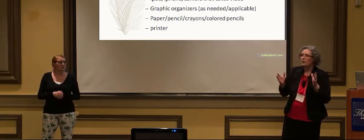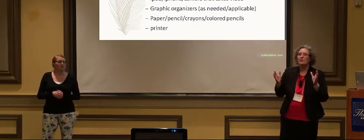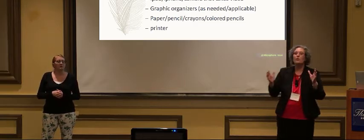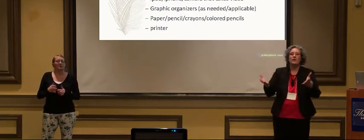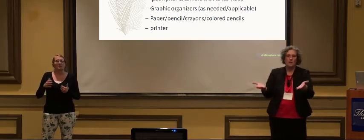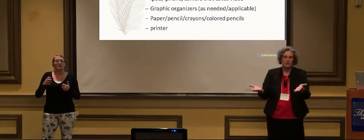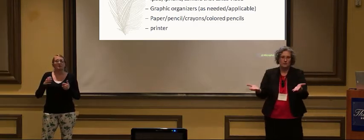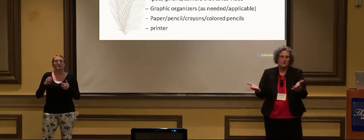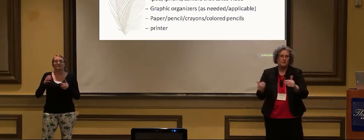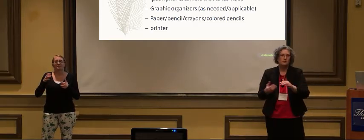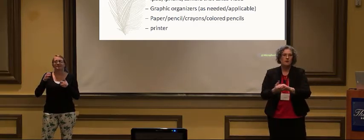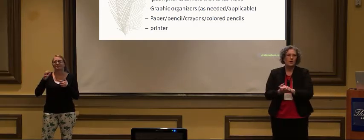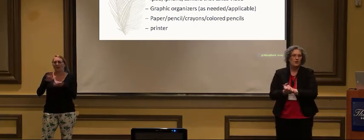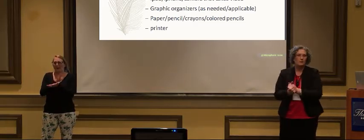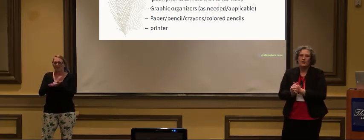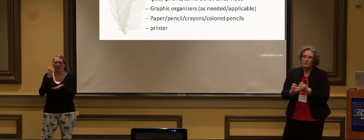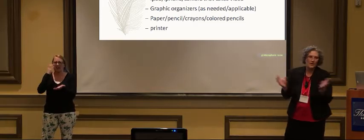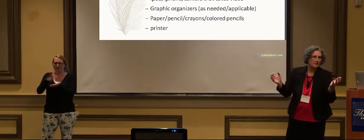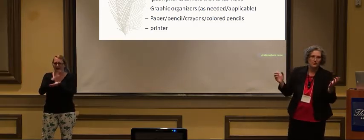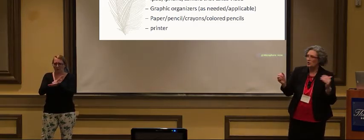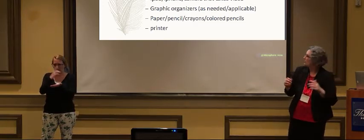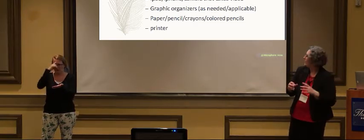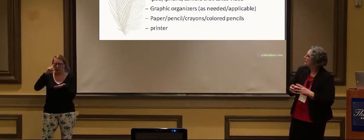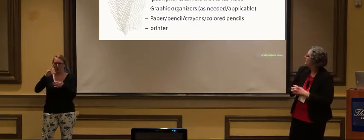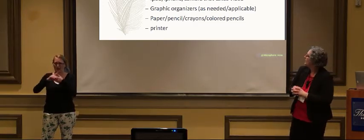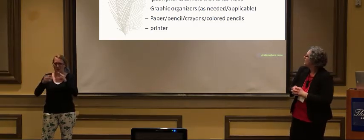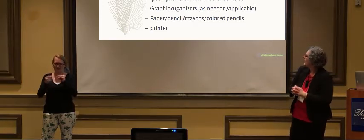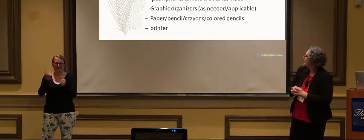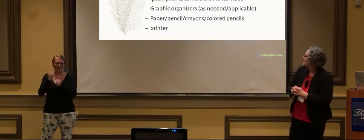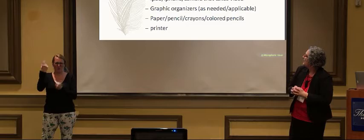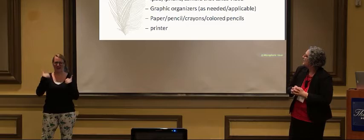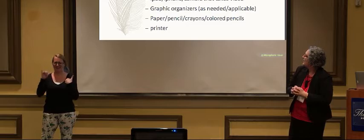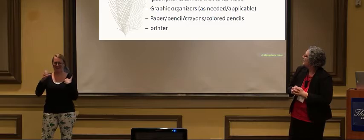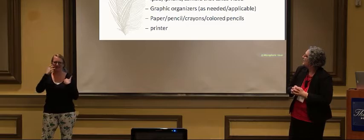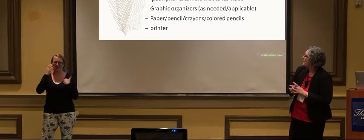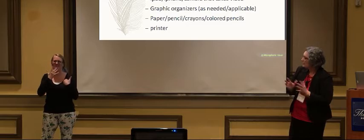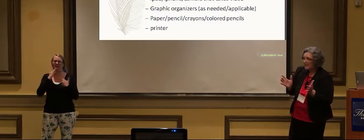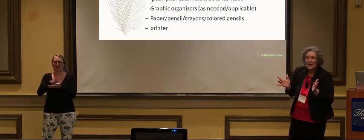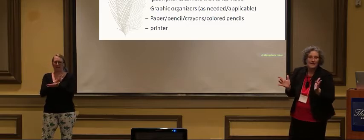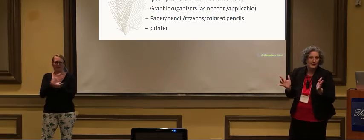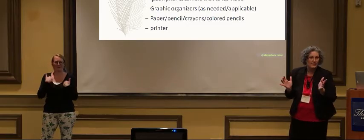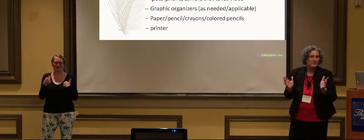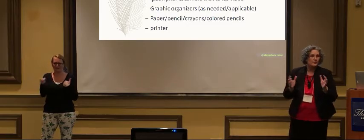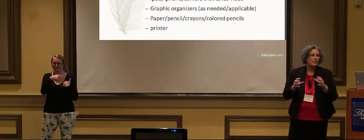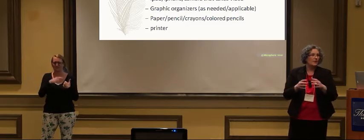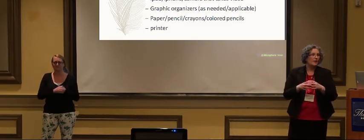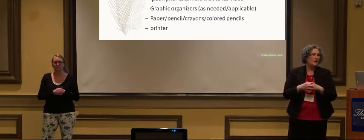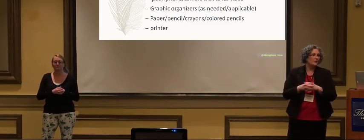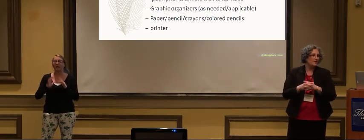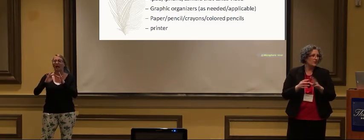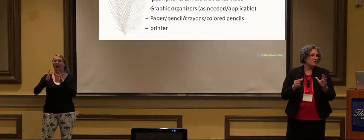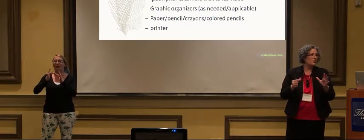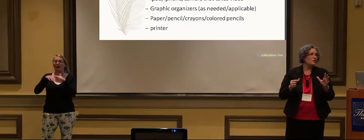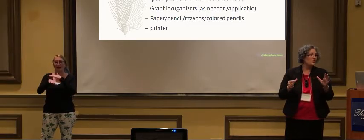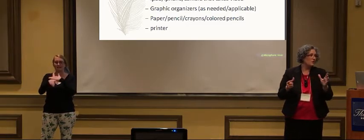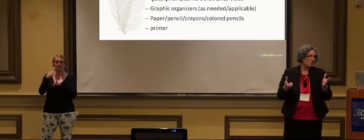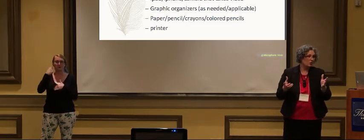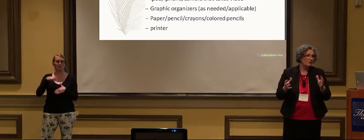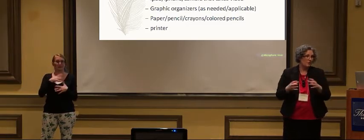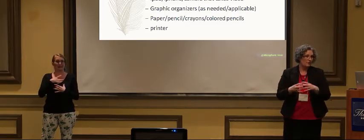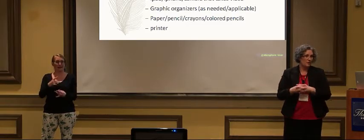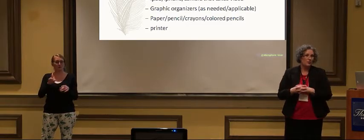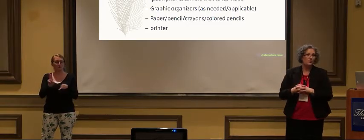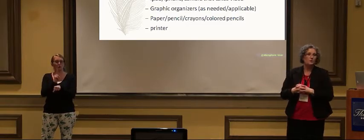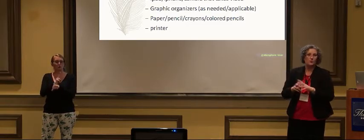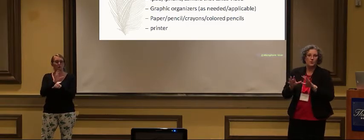Construction paper for the narratives. Everyone has construction paper. And internet access, because we like to use Google